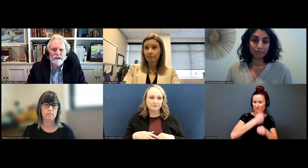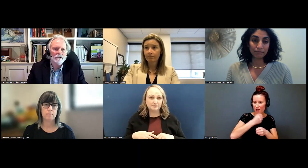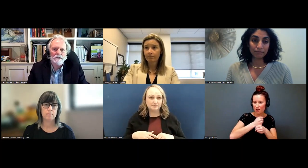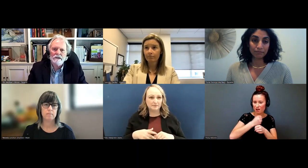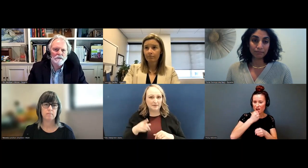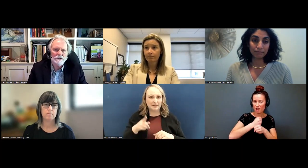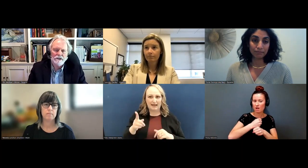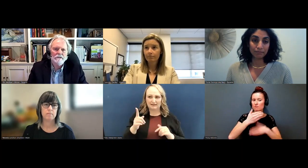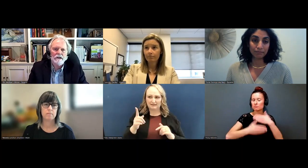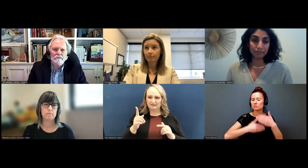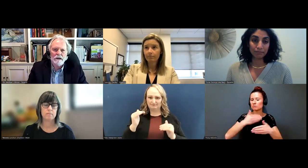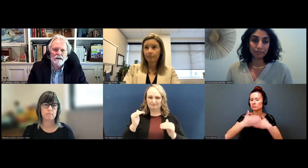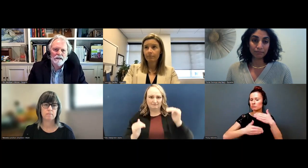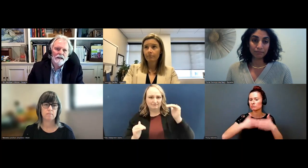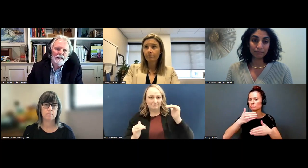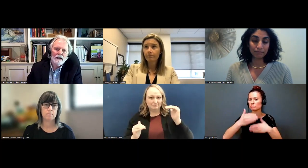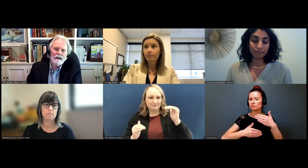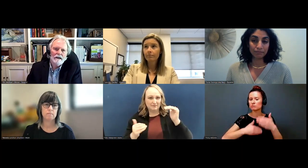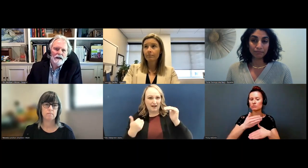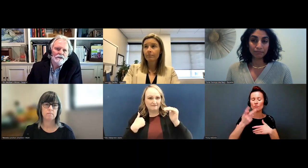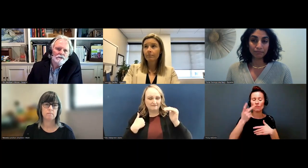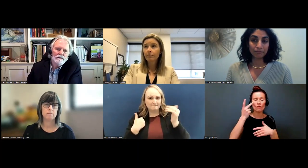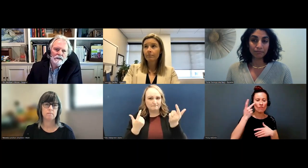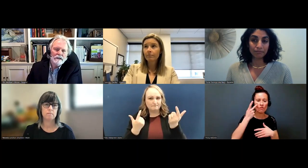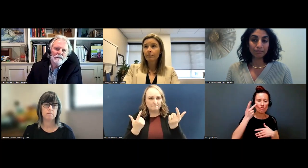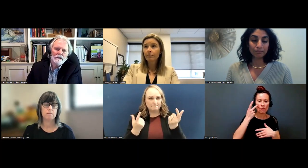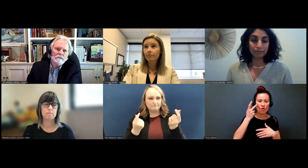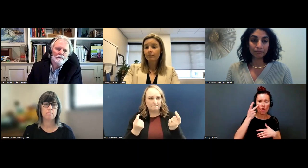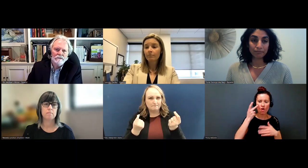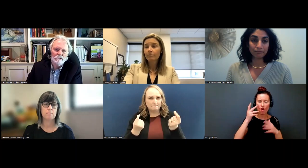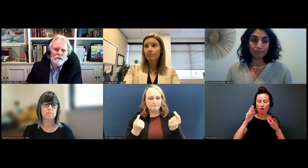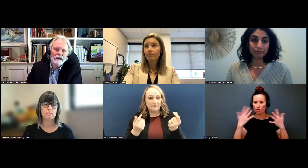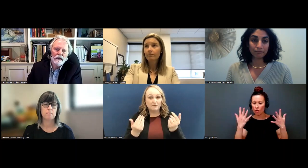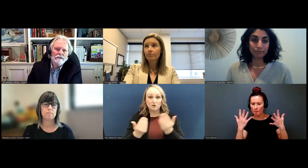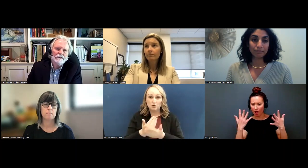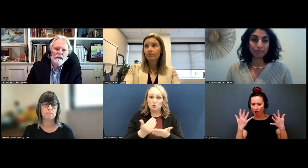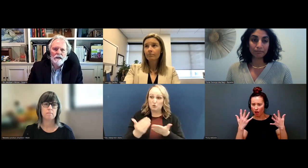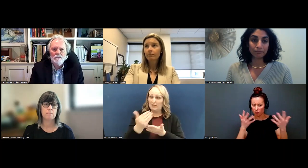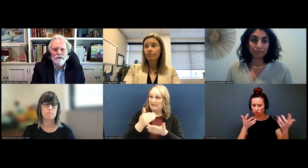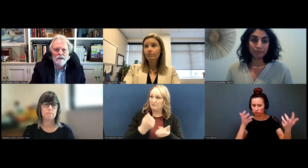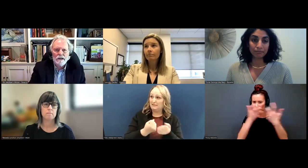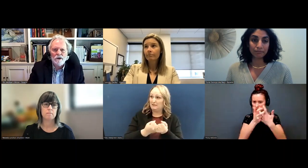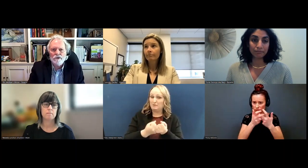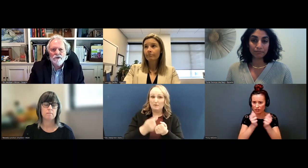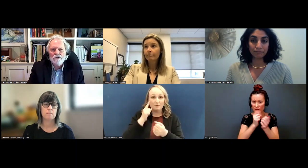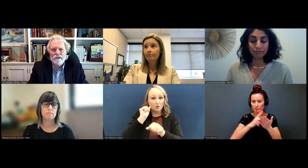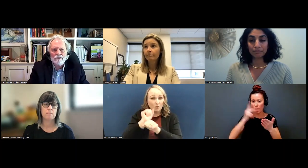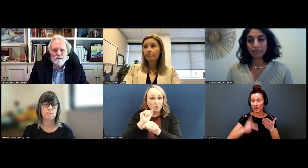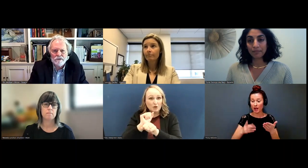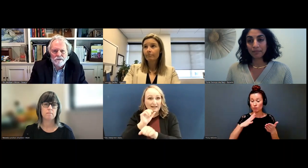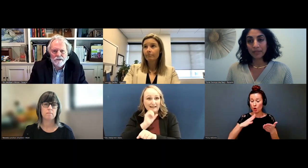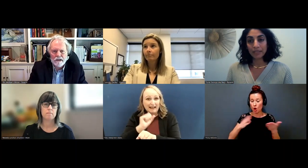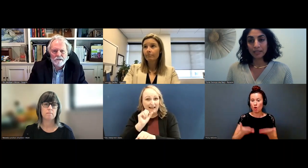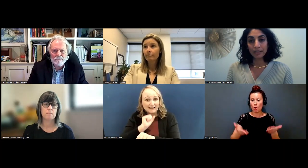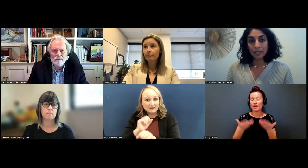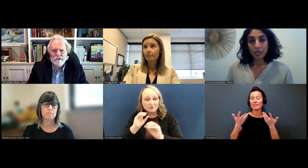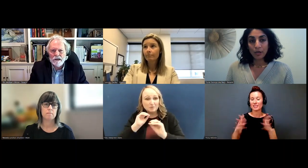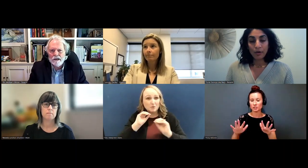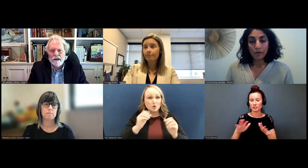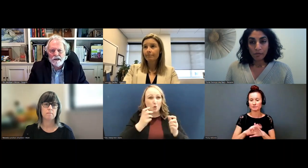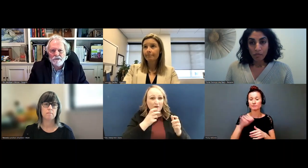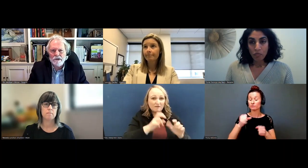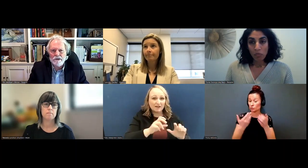that are inevitably going to be generated by a new income supplement for working age, but no new investments for families